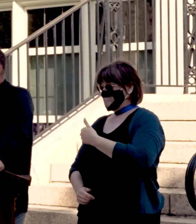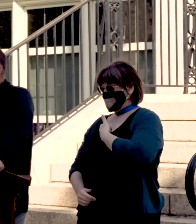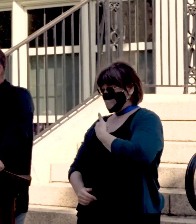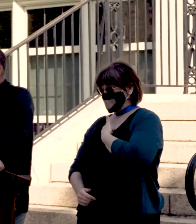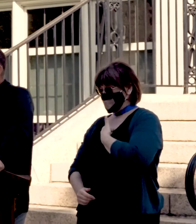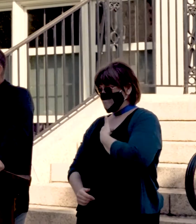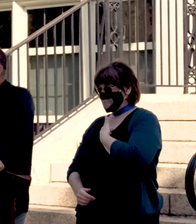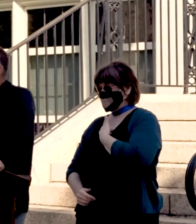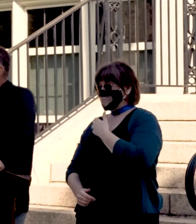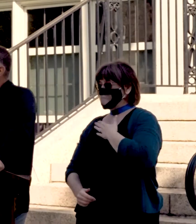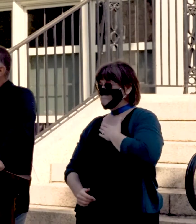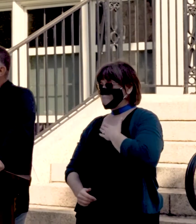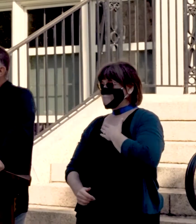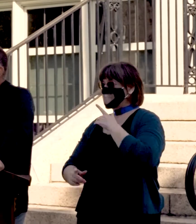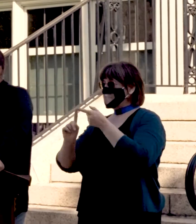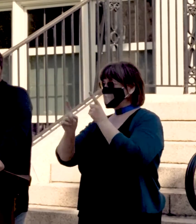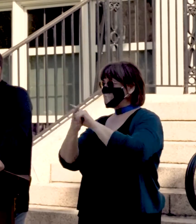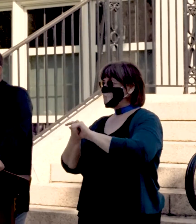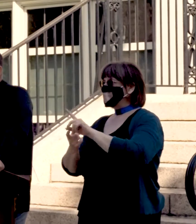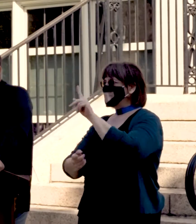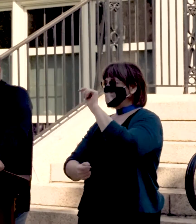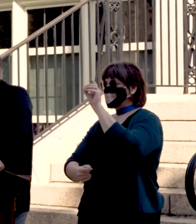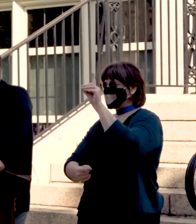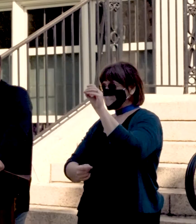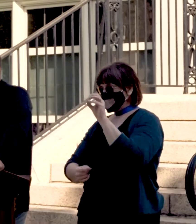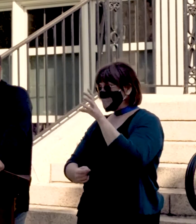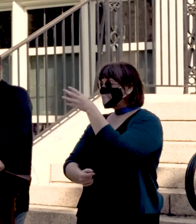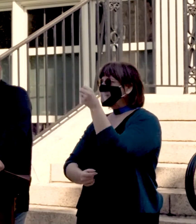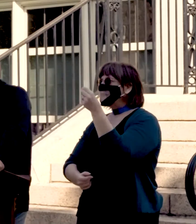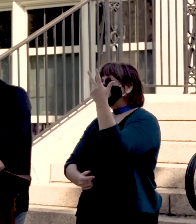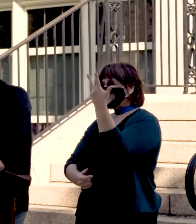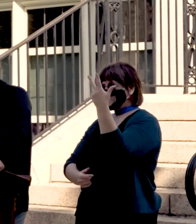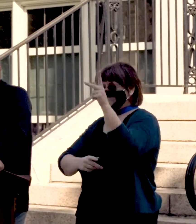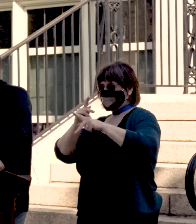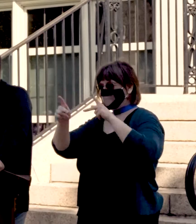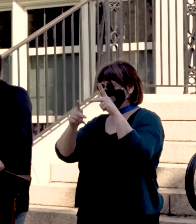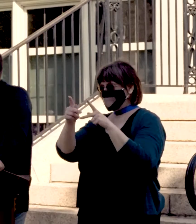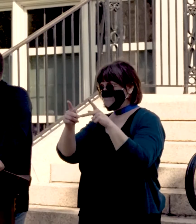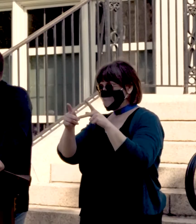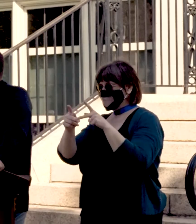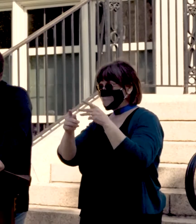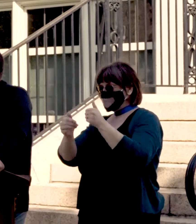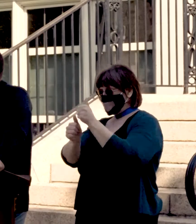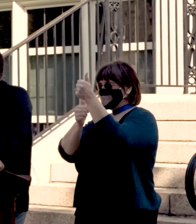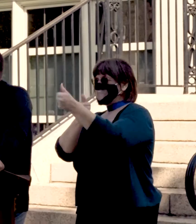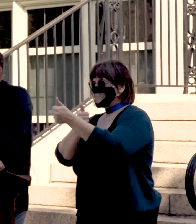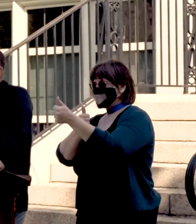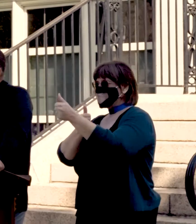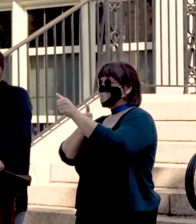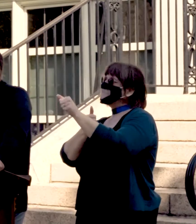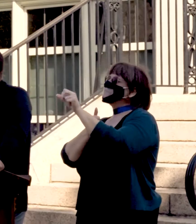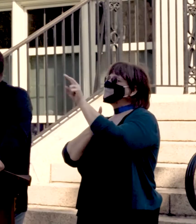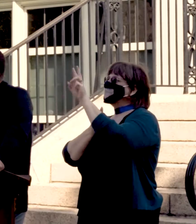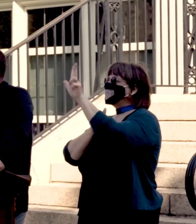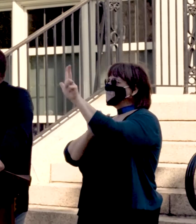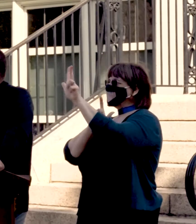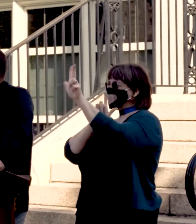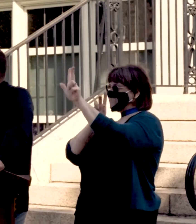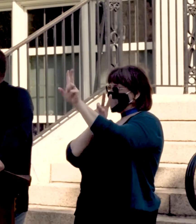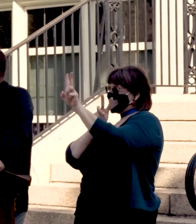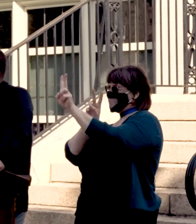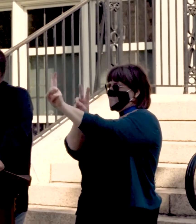Myself, my roommate Todd, and maybe three other construction workers were walking ahead of us, and that was